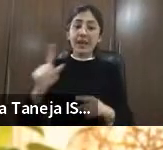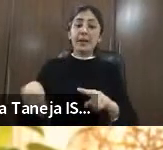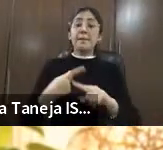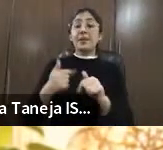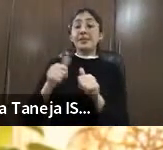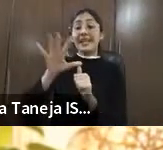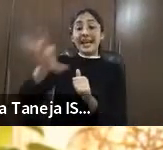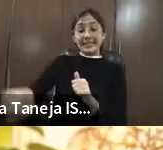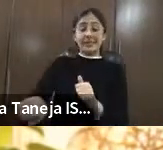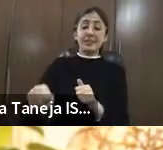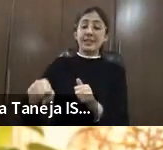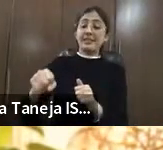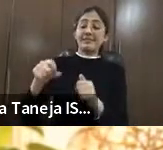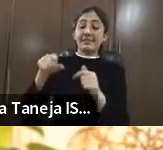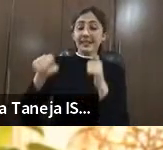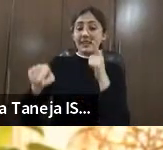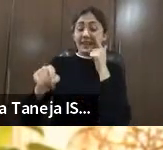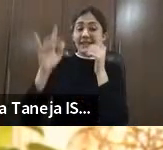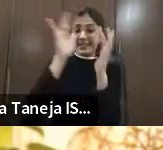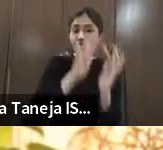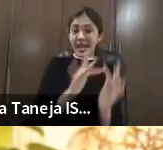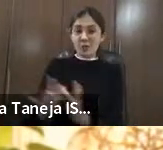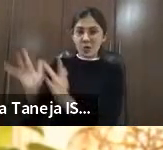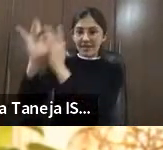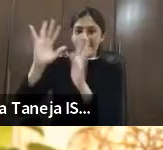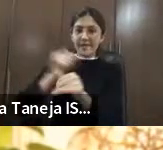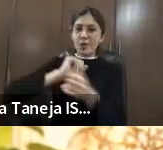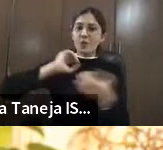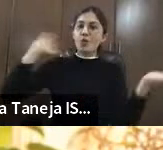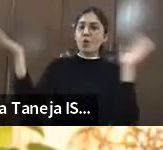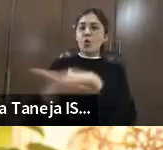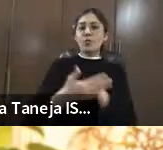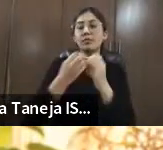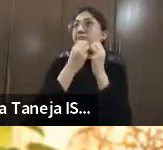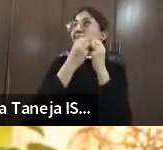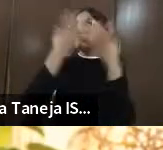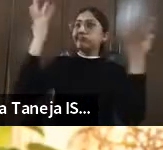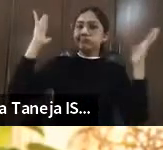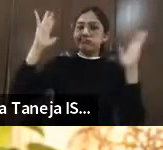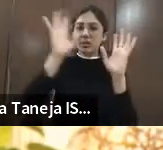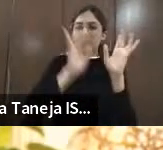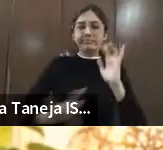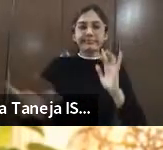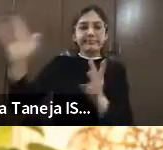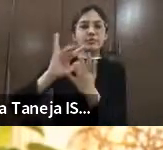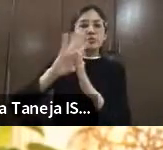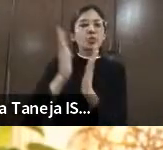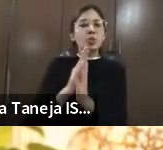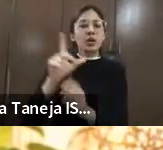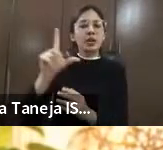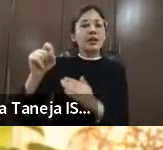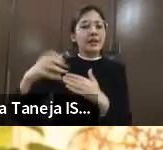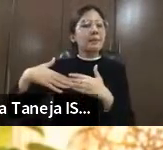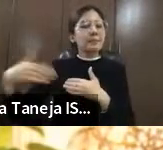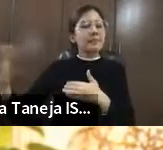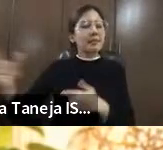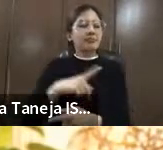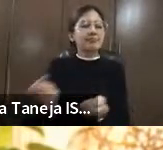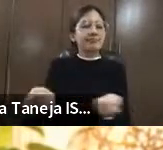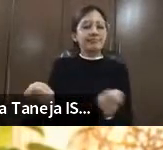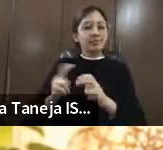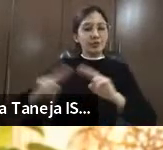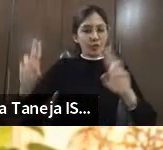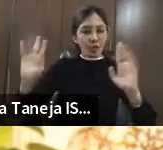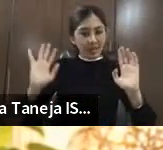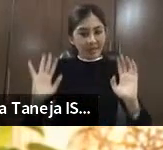Network globally, which is currently in over 10 plus locations, with the mission of building and sustaining an inclusive environment for all